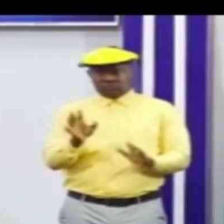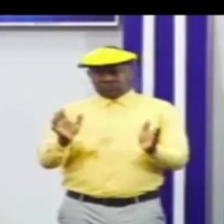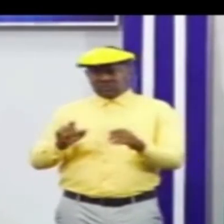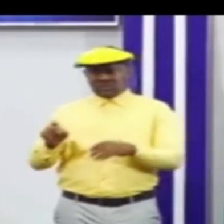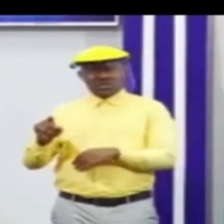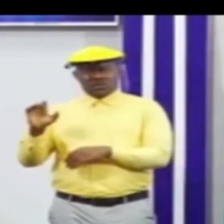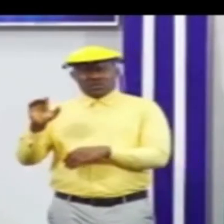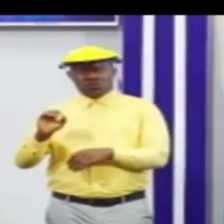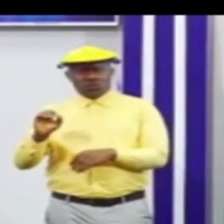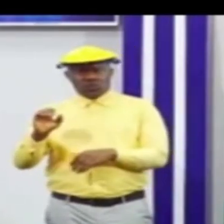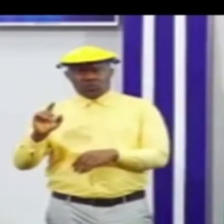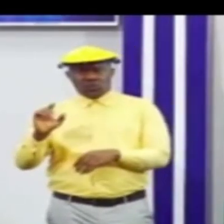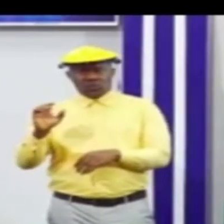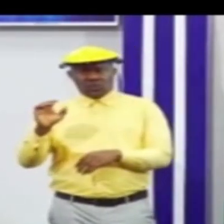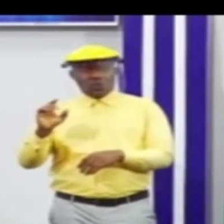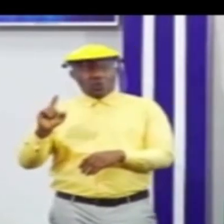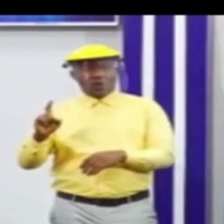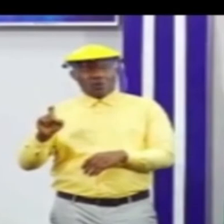2.14:1.00.